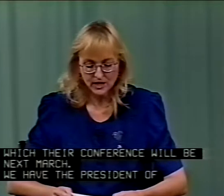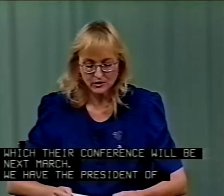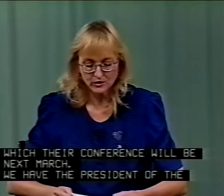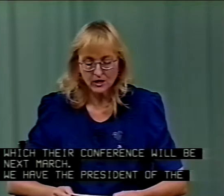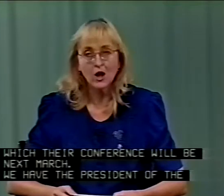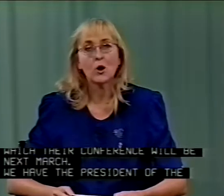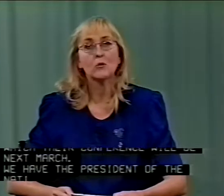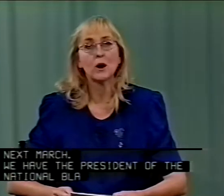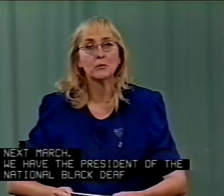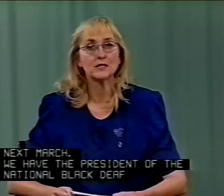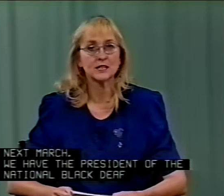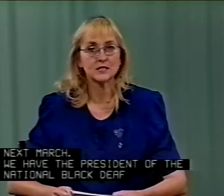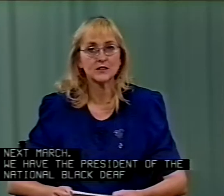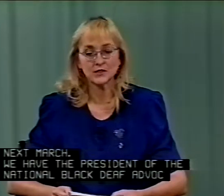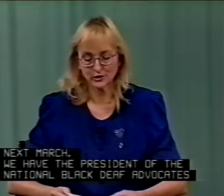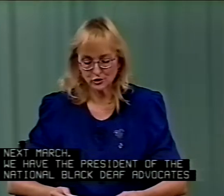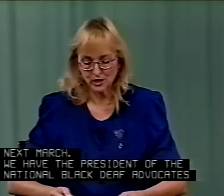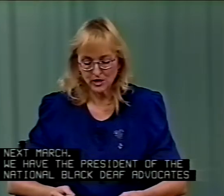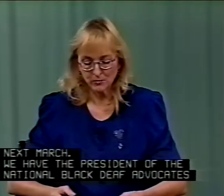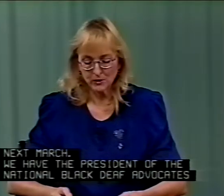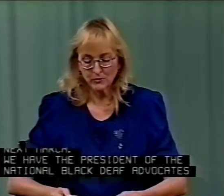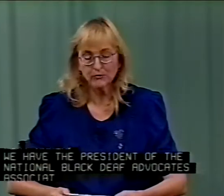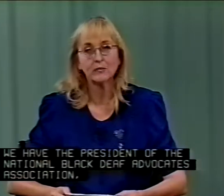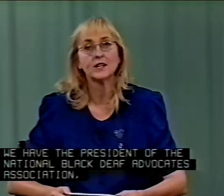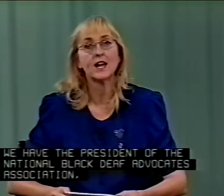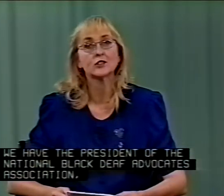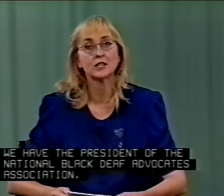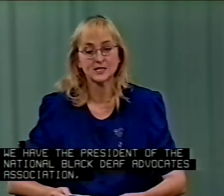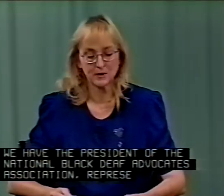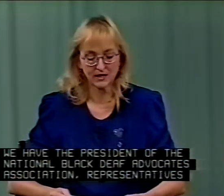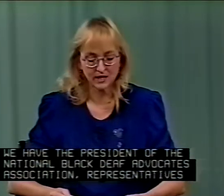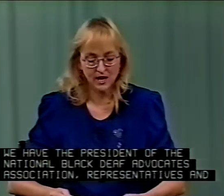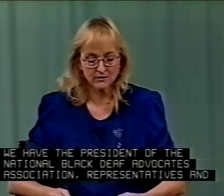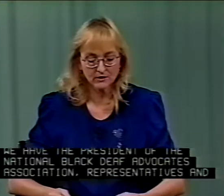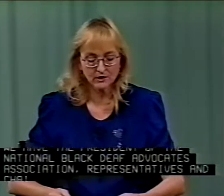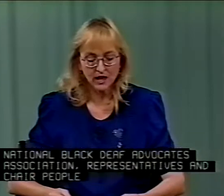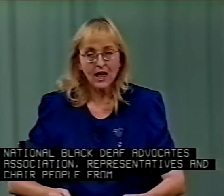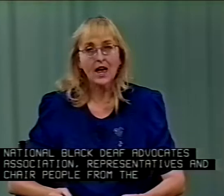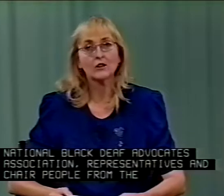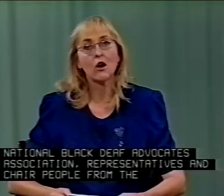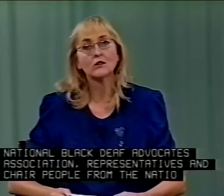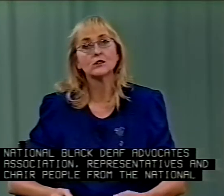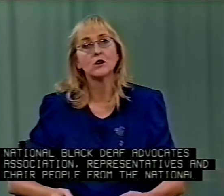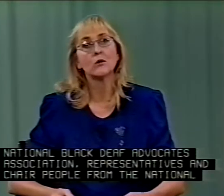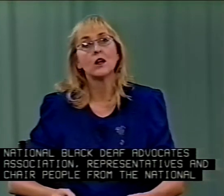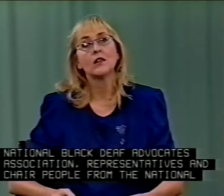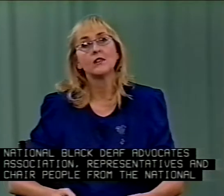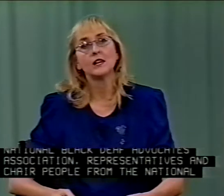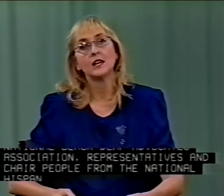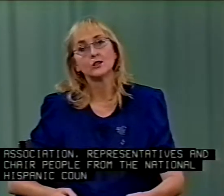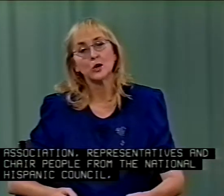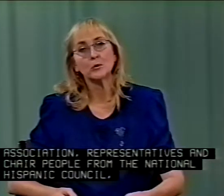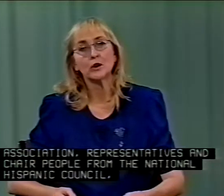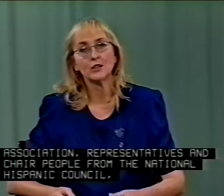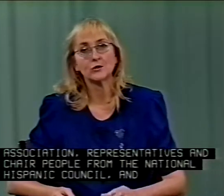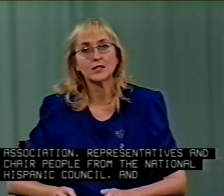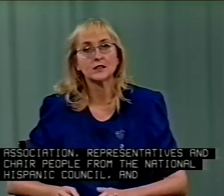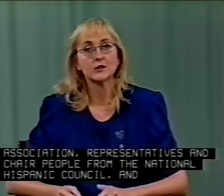Association, representatives and chair people from the National Hispanic Council, and also the interpreter and transliterator